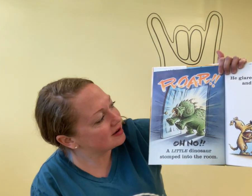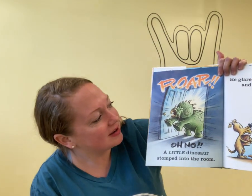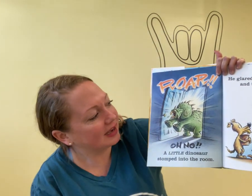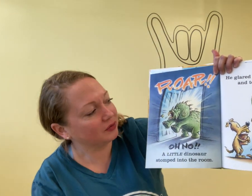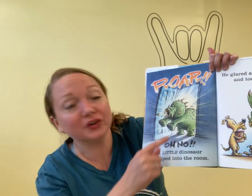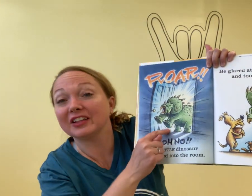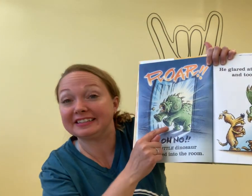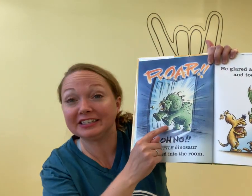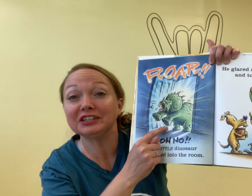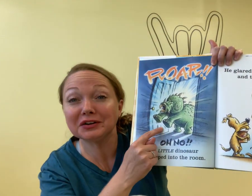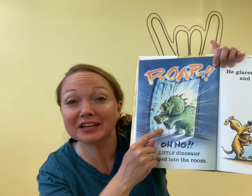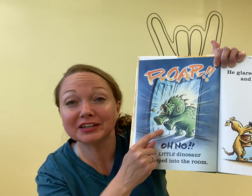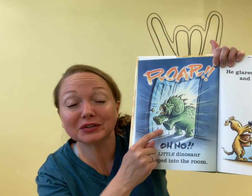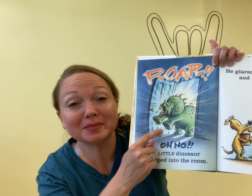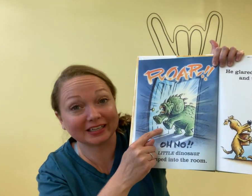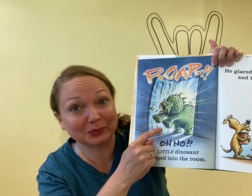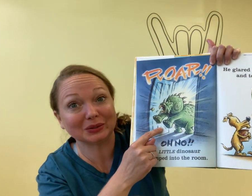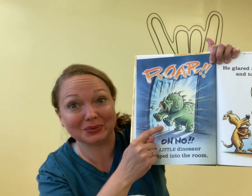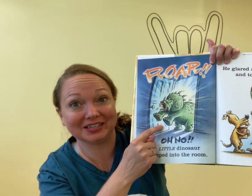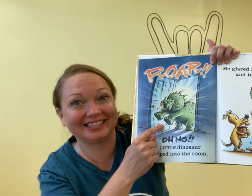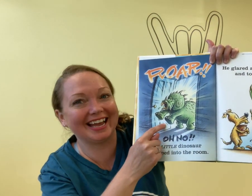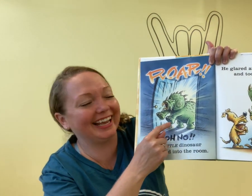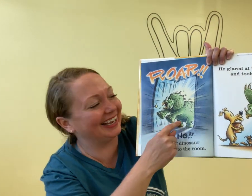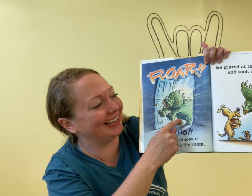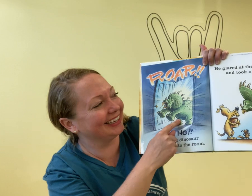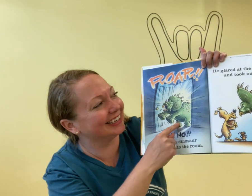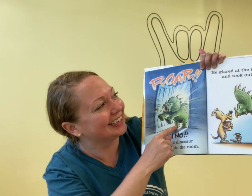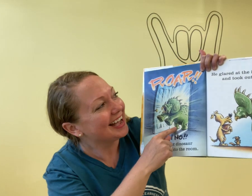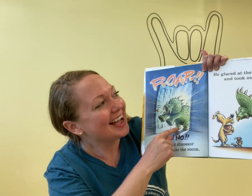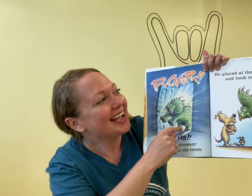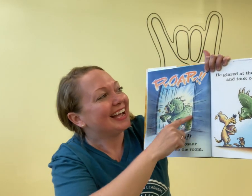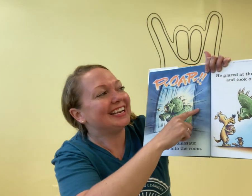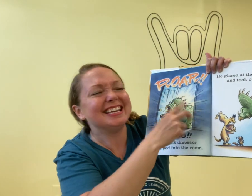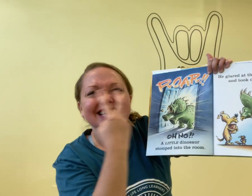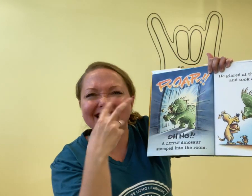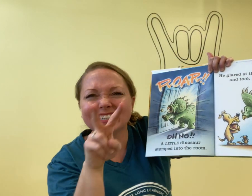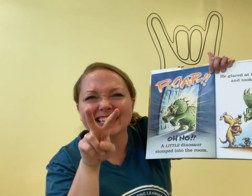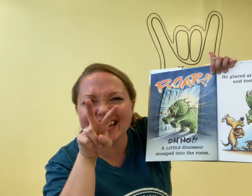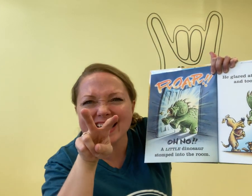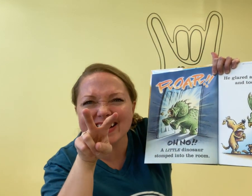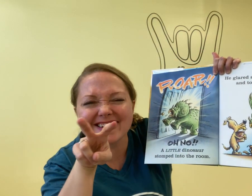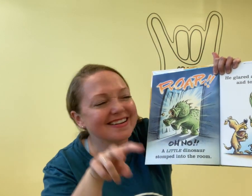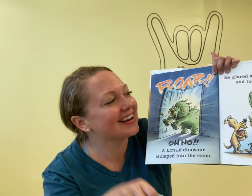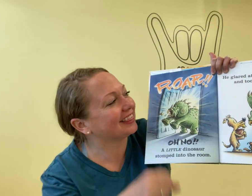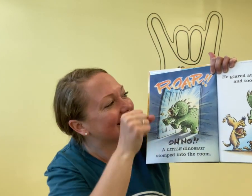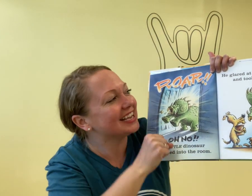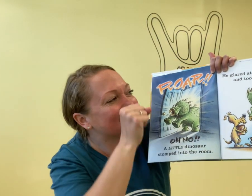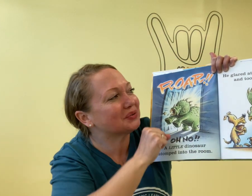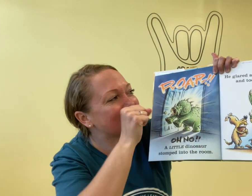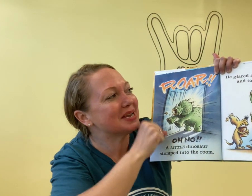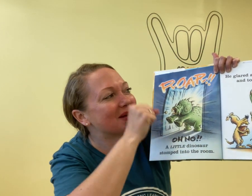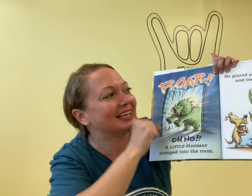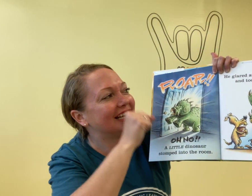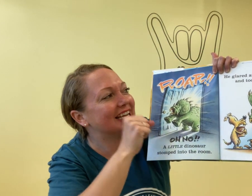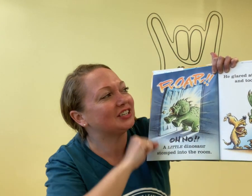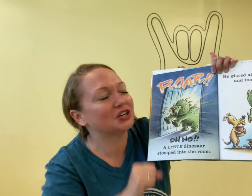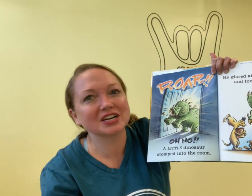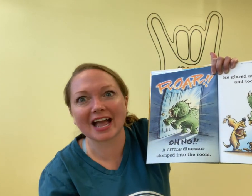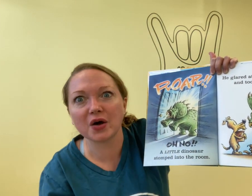don't know if that's such a little dinosaur, but that's what the words say. And he glared at the ice cream and he took out